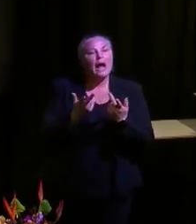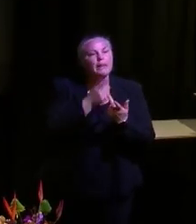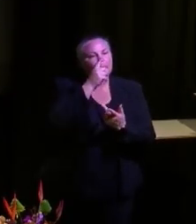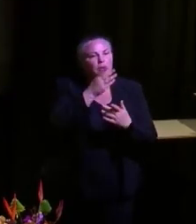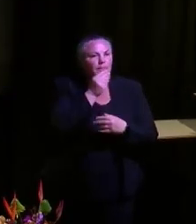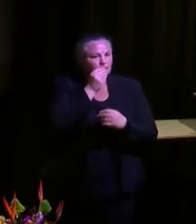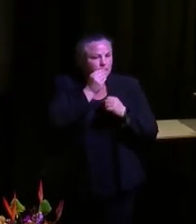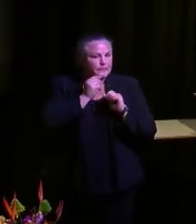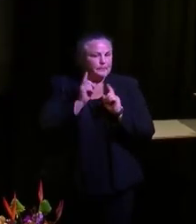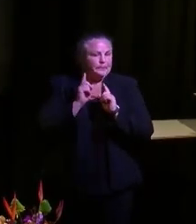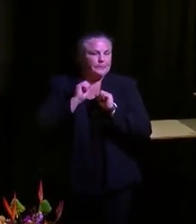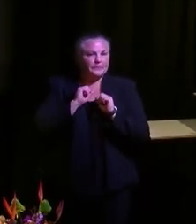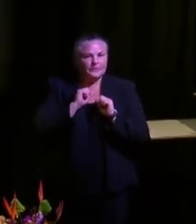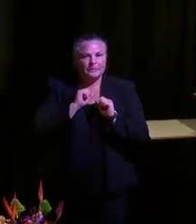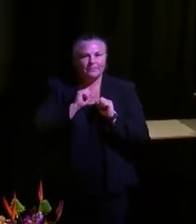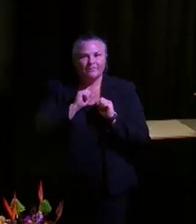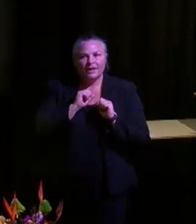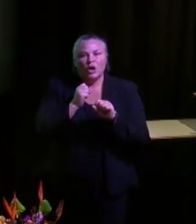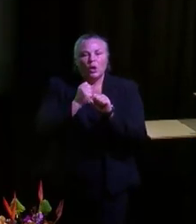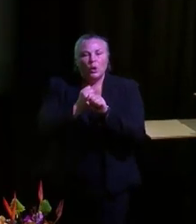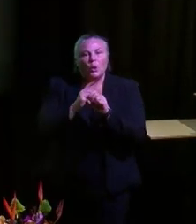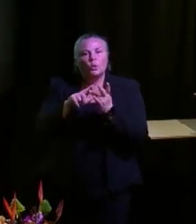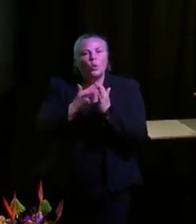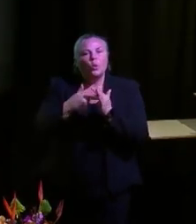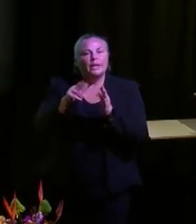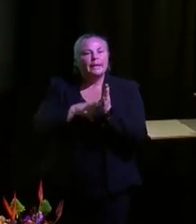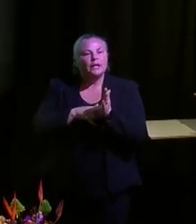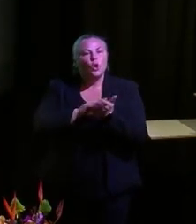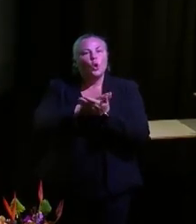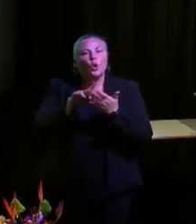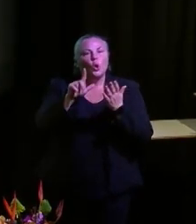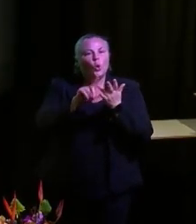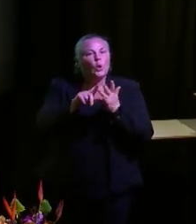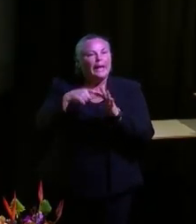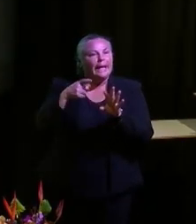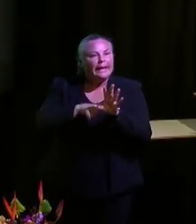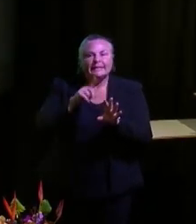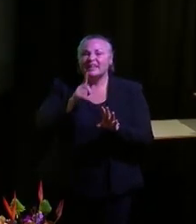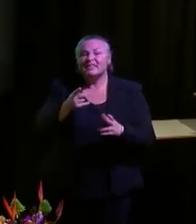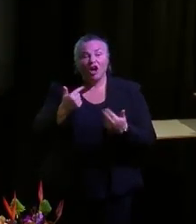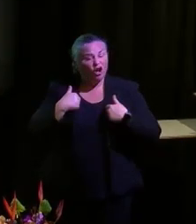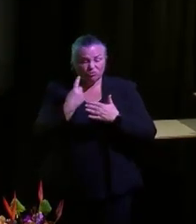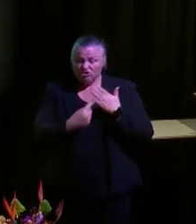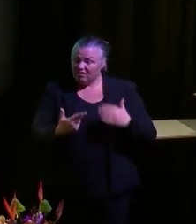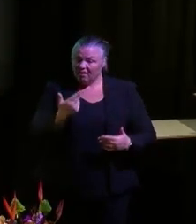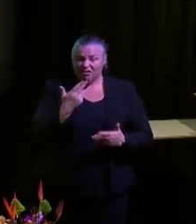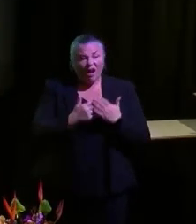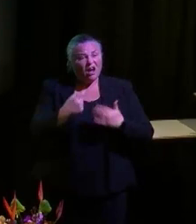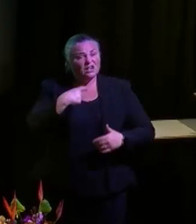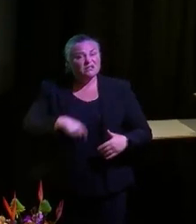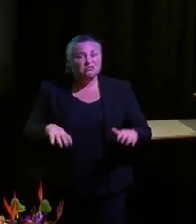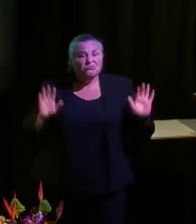Yeah, exactly. Yeah. You know, as Gordon Hookey says, well, I'm just the artist. You know, if anybody has, you know, problems with what he does, well, they